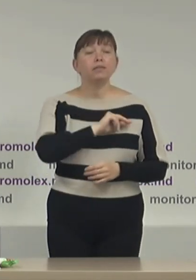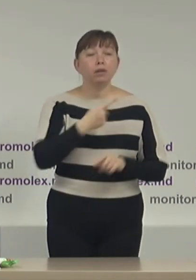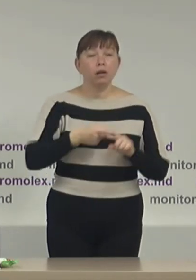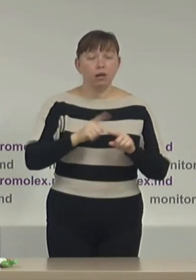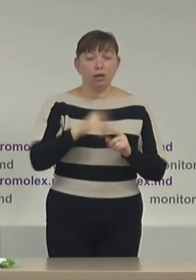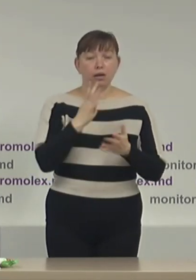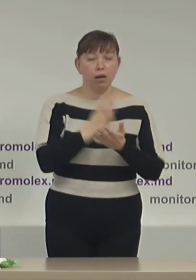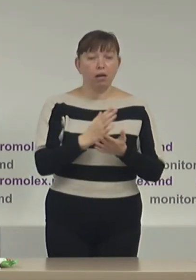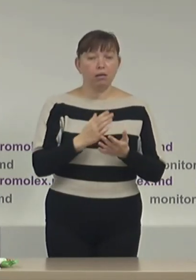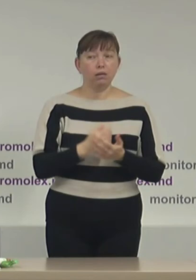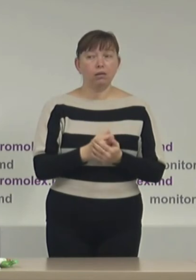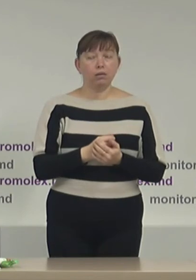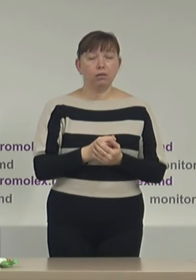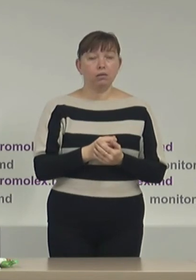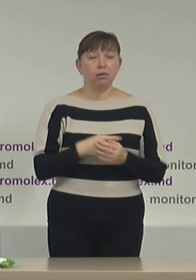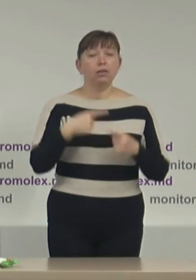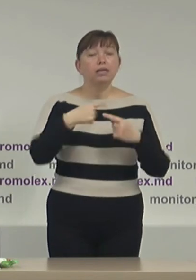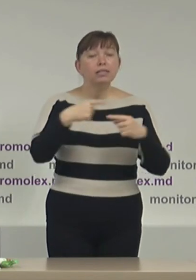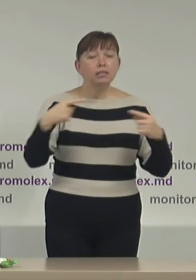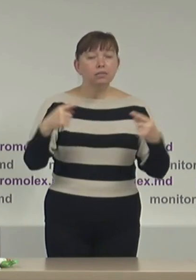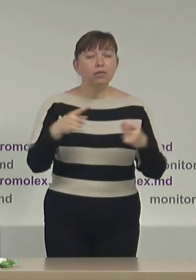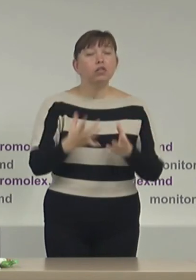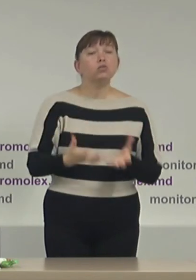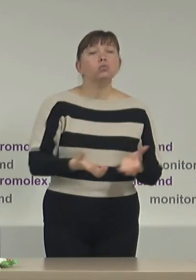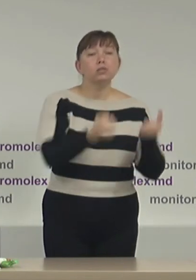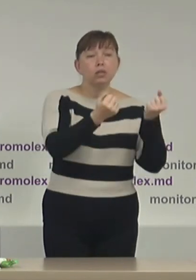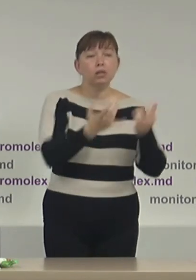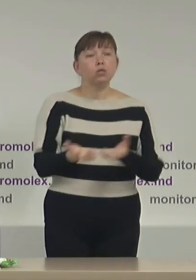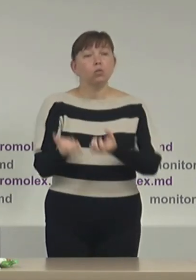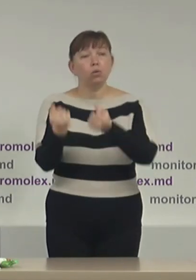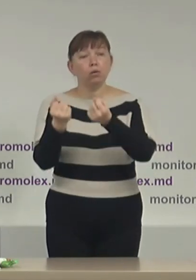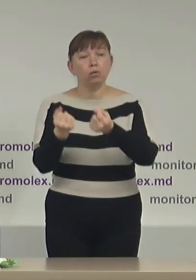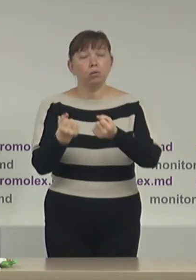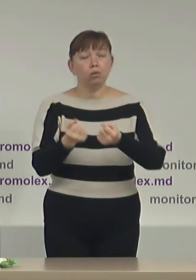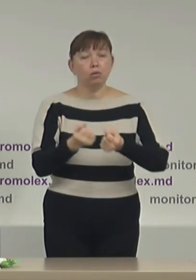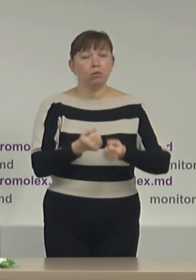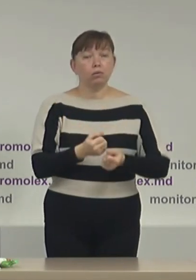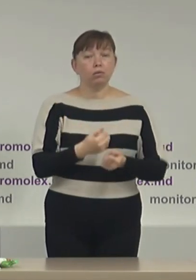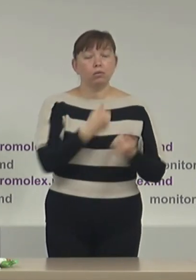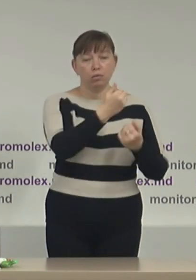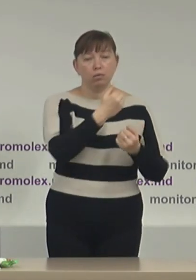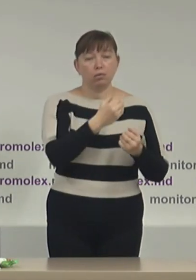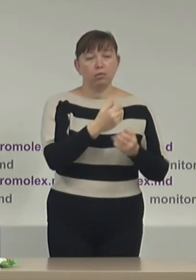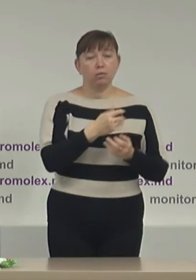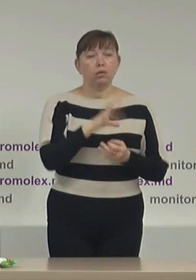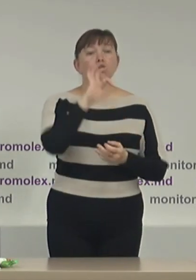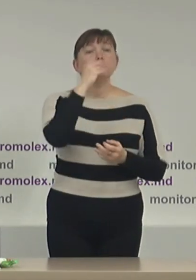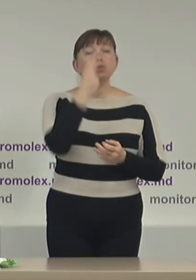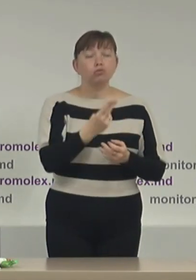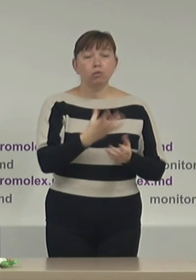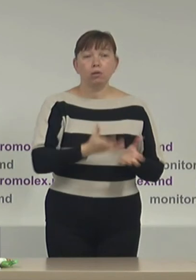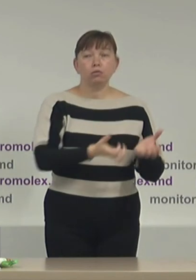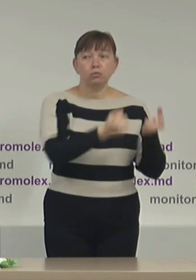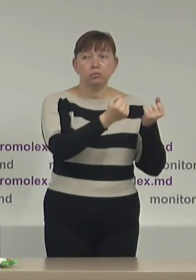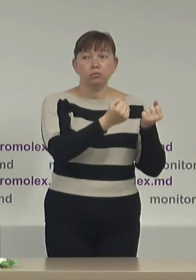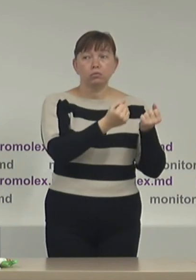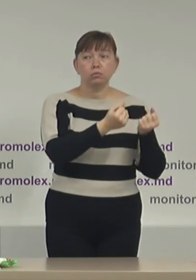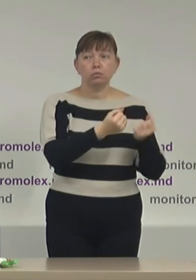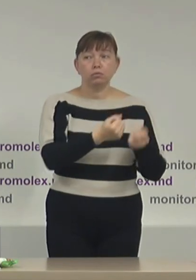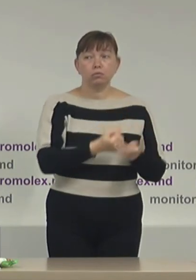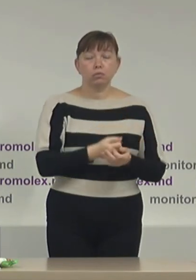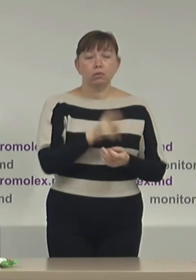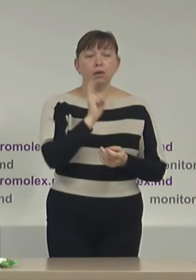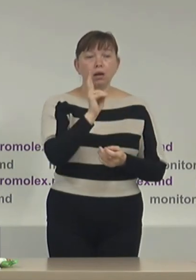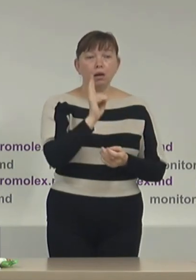And about the activity that is taking place right